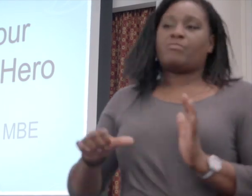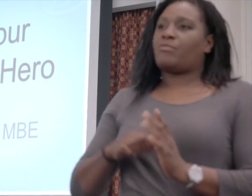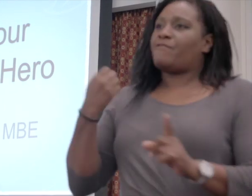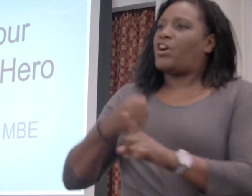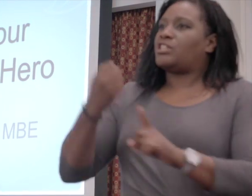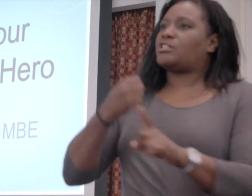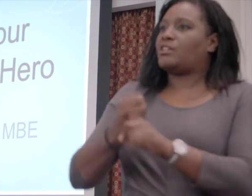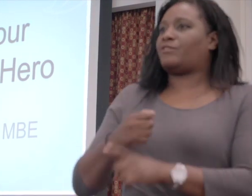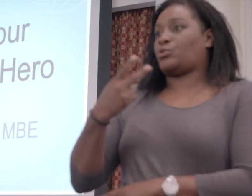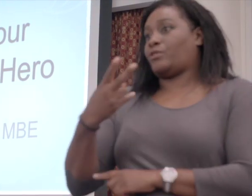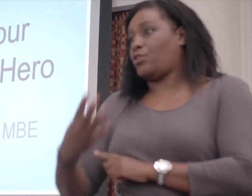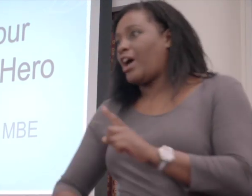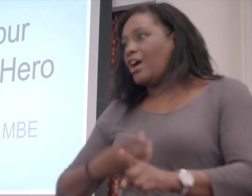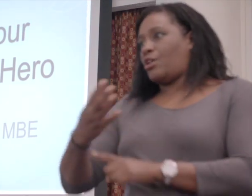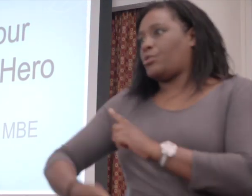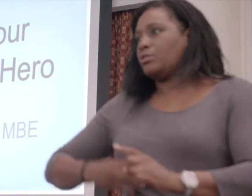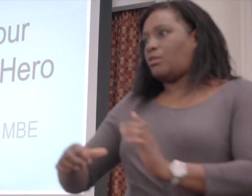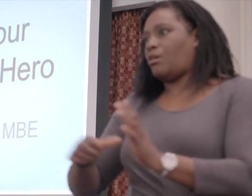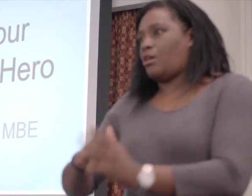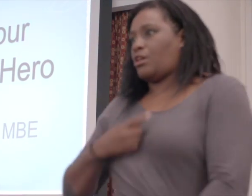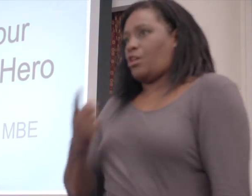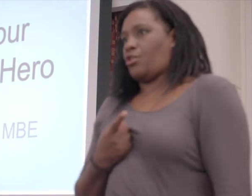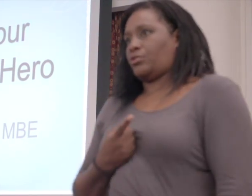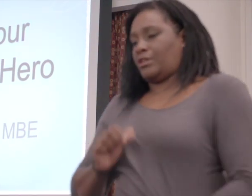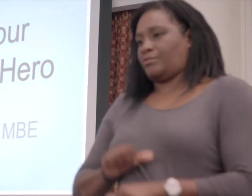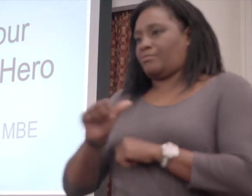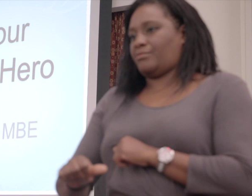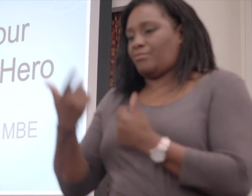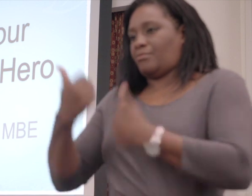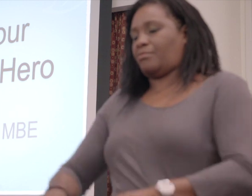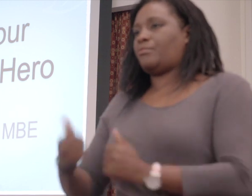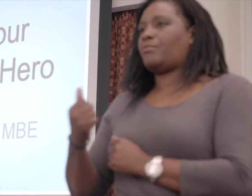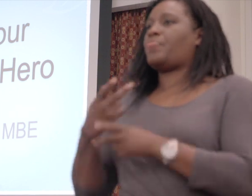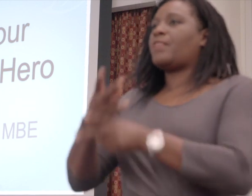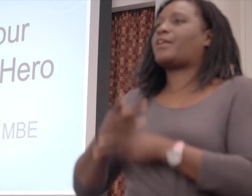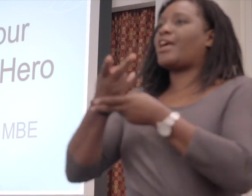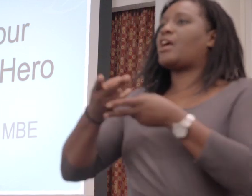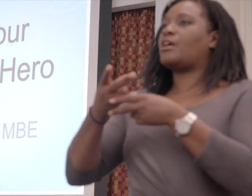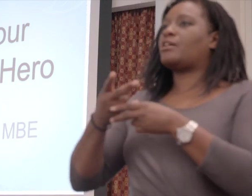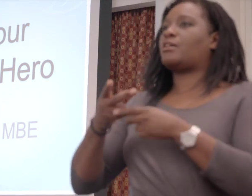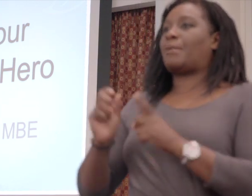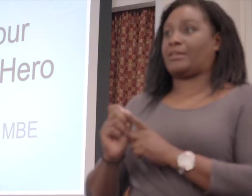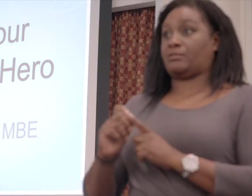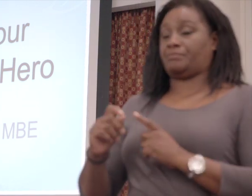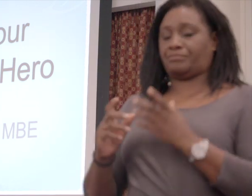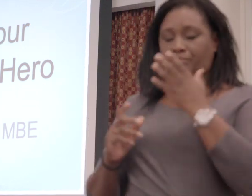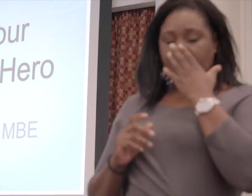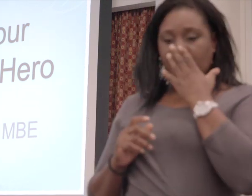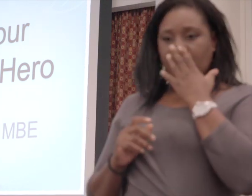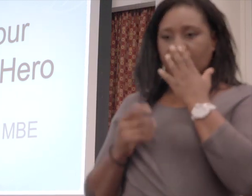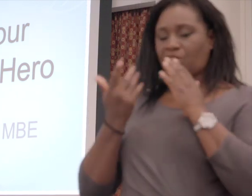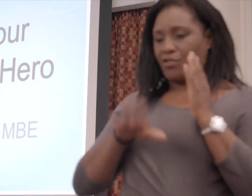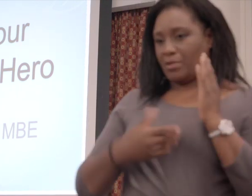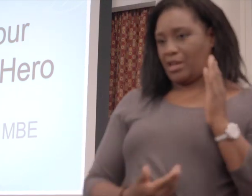and within 2 days, I had a care package. So we got the care package. And that means I have an ITU nurse with me from 7 a.m.